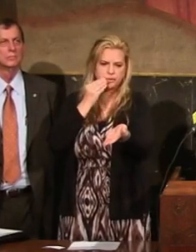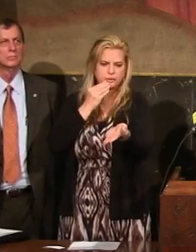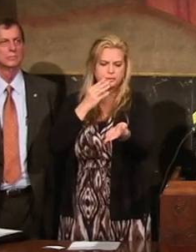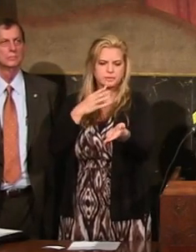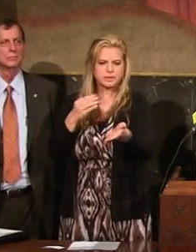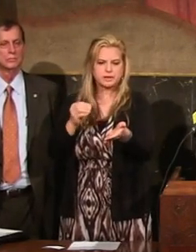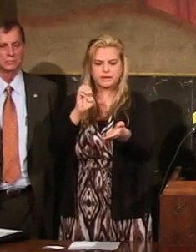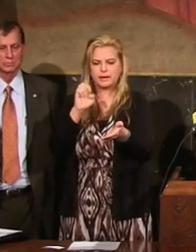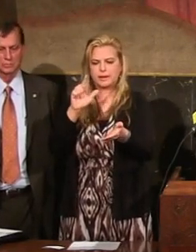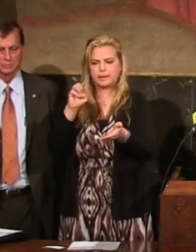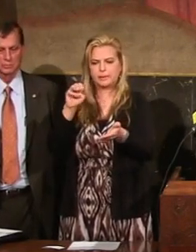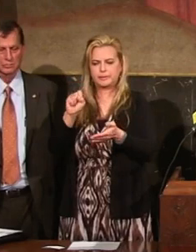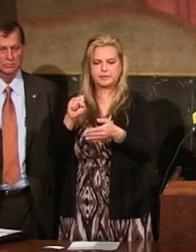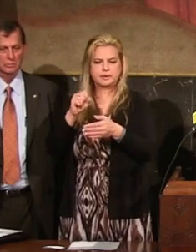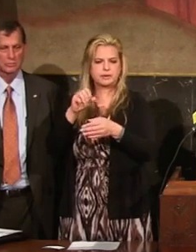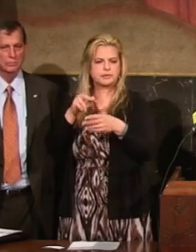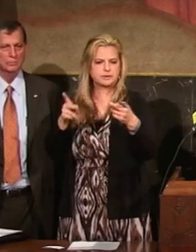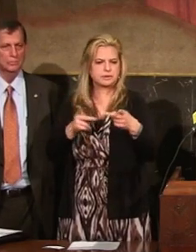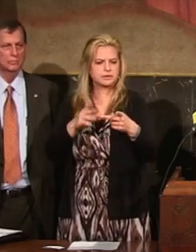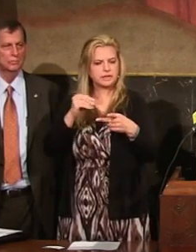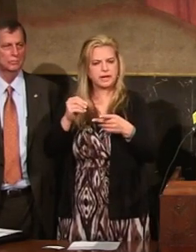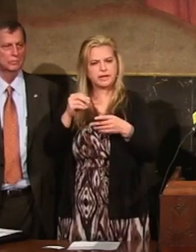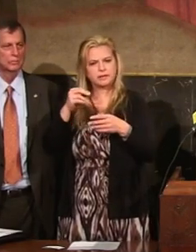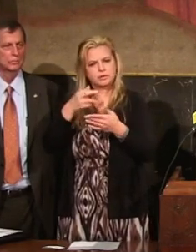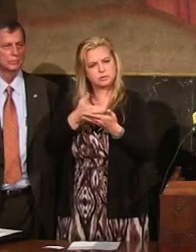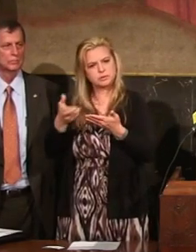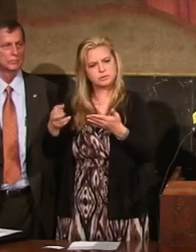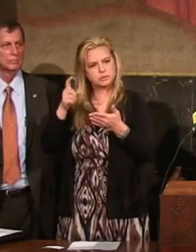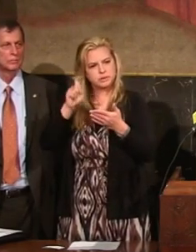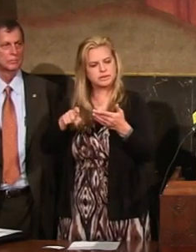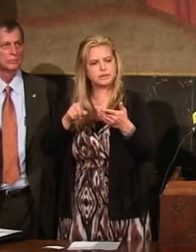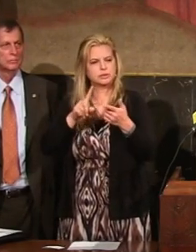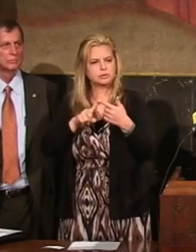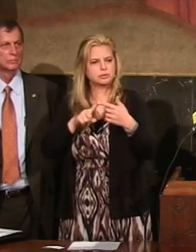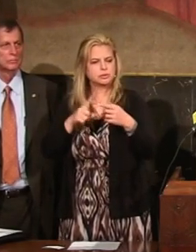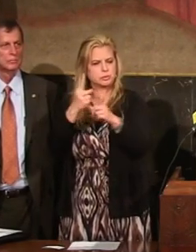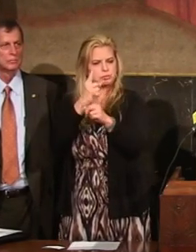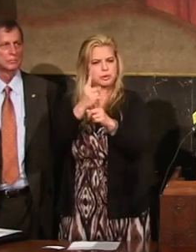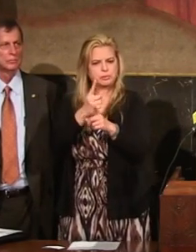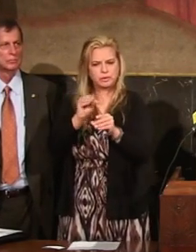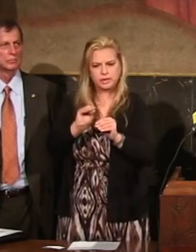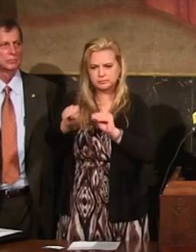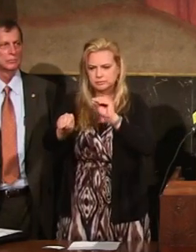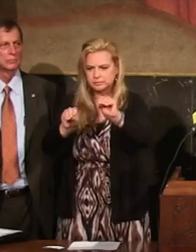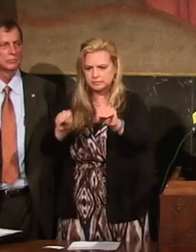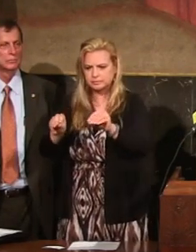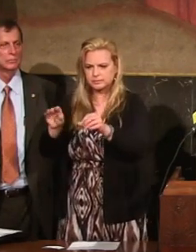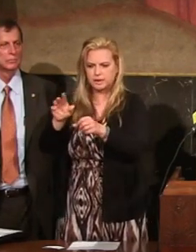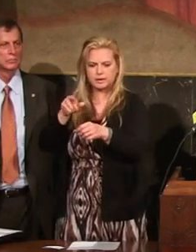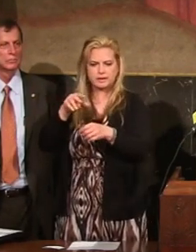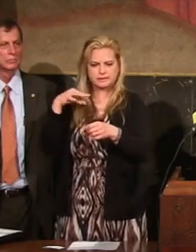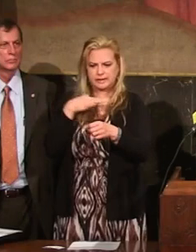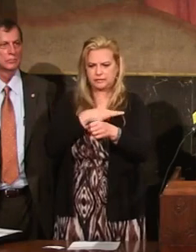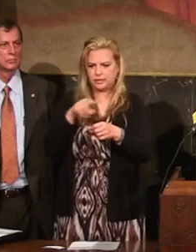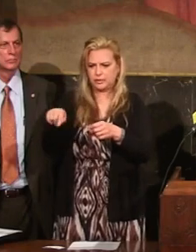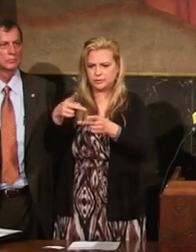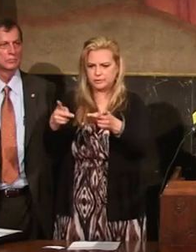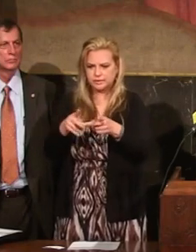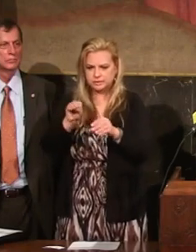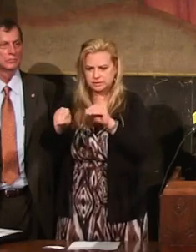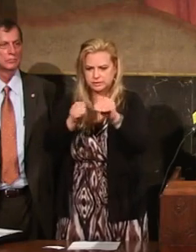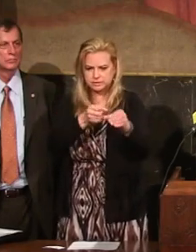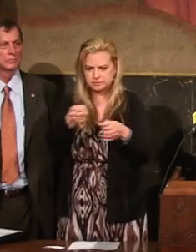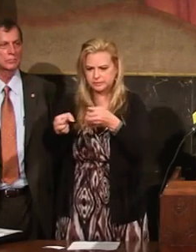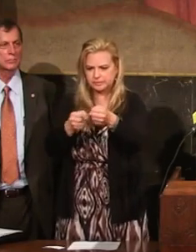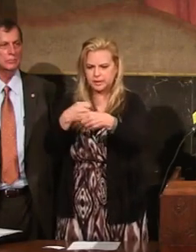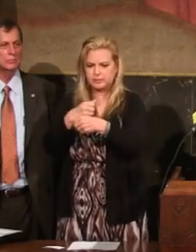ELMS facility and the resources that we need to appropriately populate and staff those facilities and ensure that people are getting